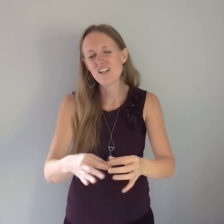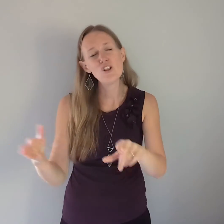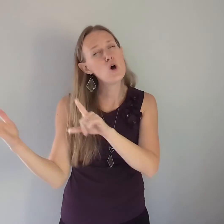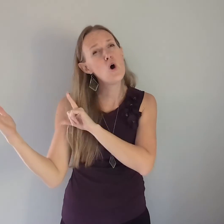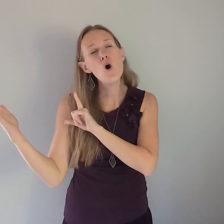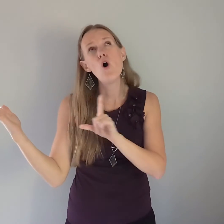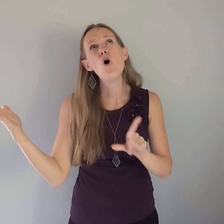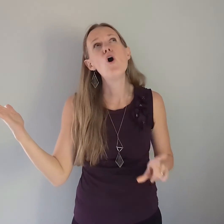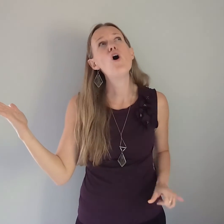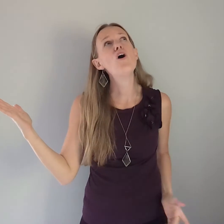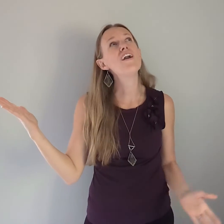Lord,